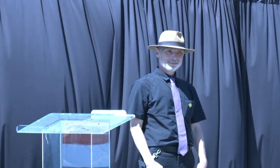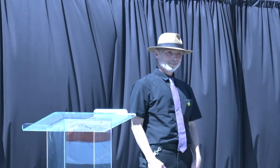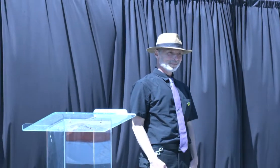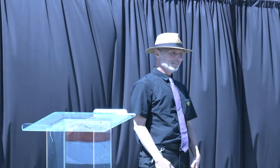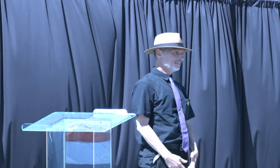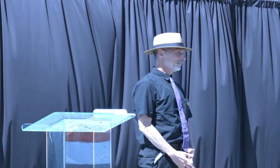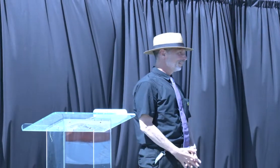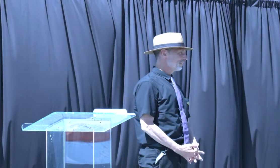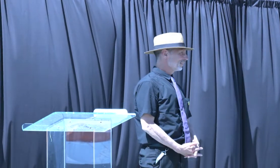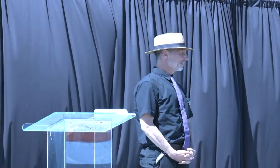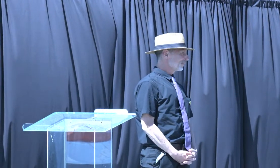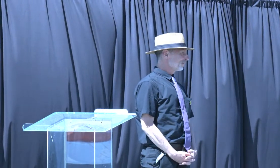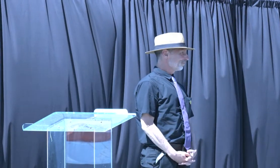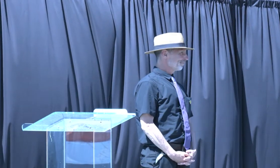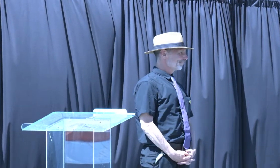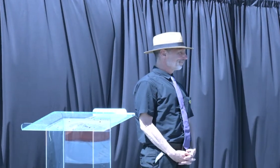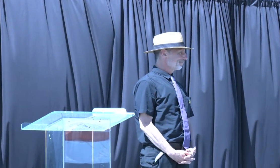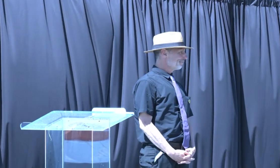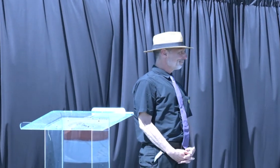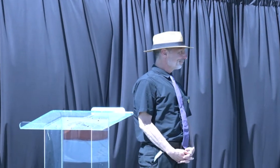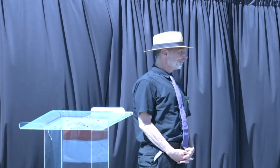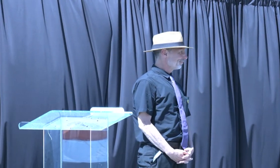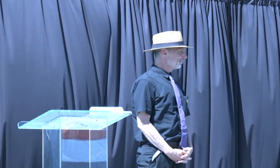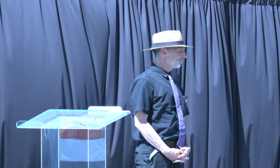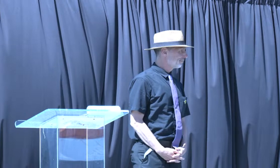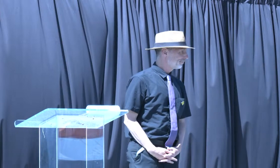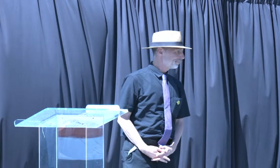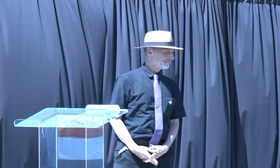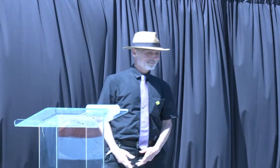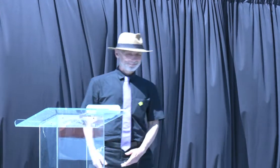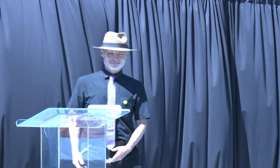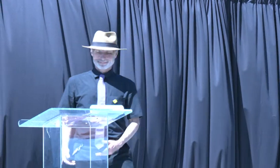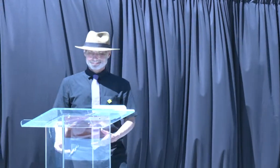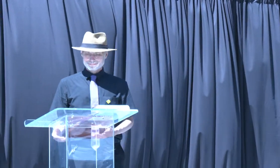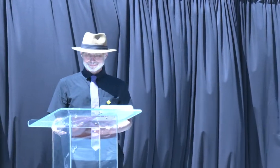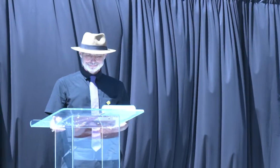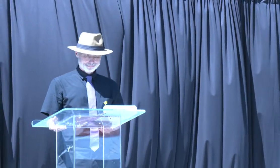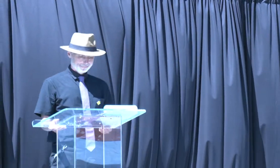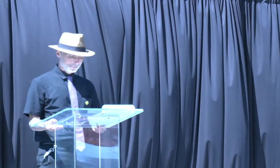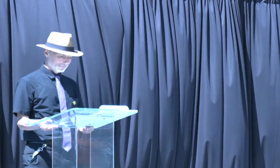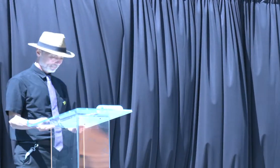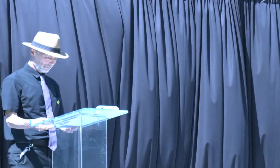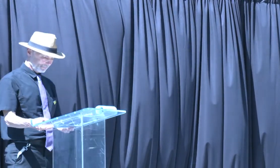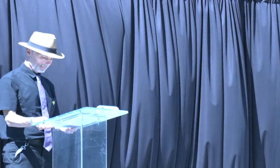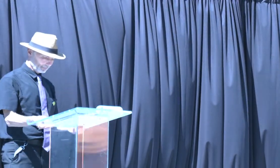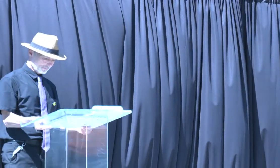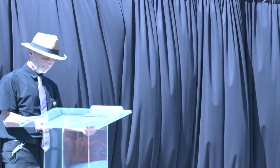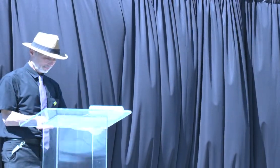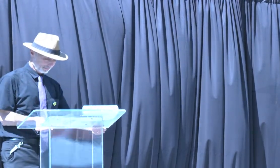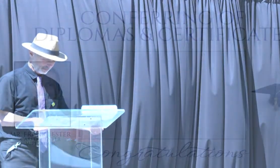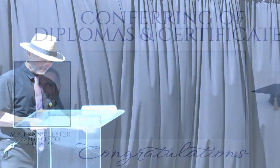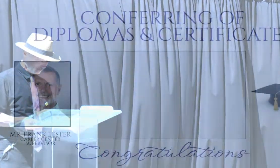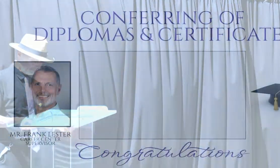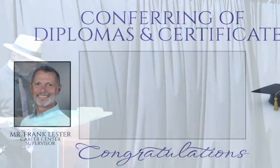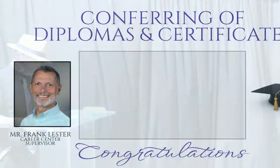And the team, please. Yeah. Live, baby. Hey. Okay.